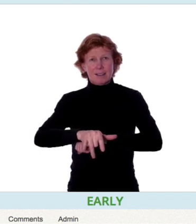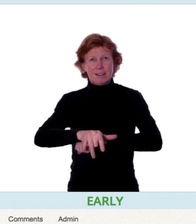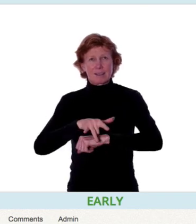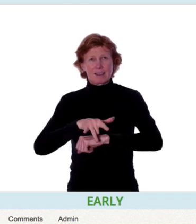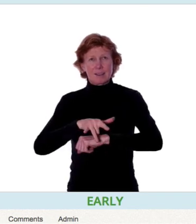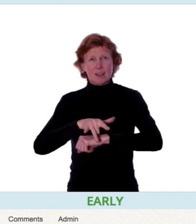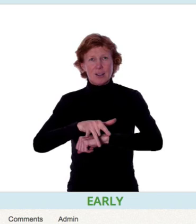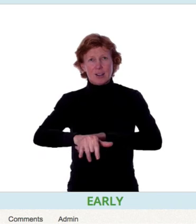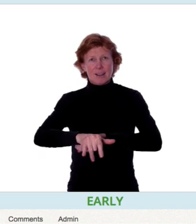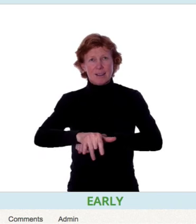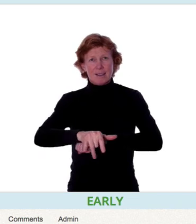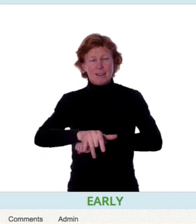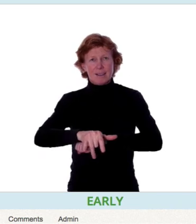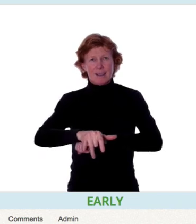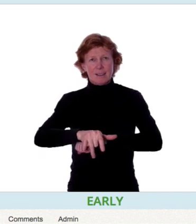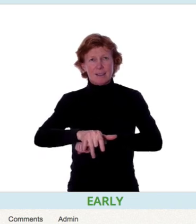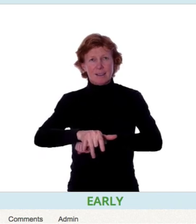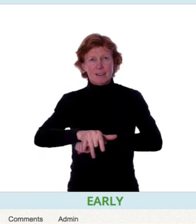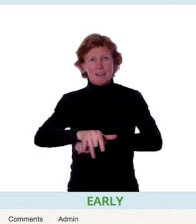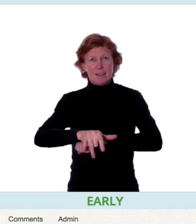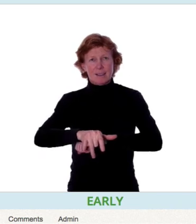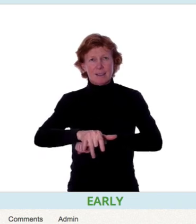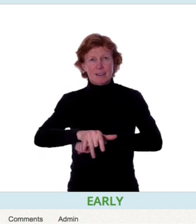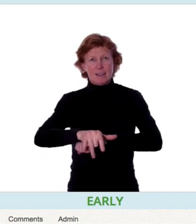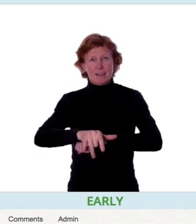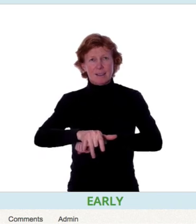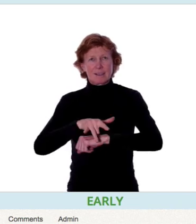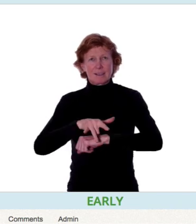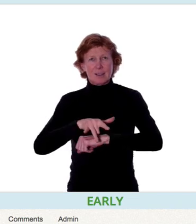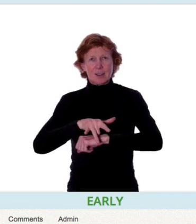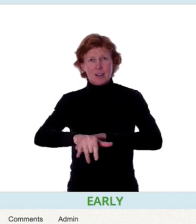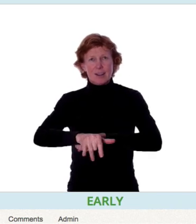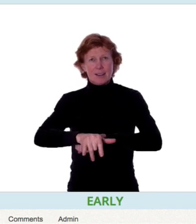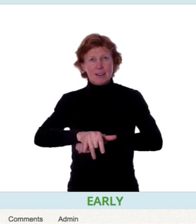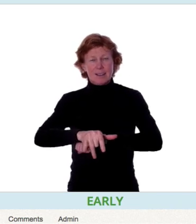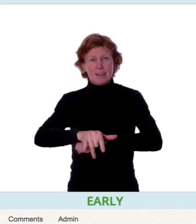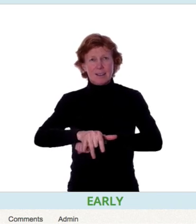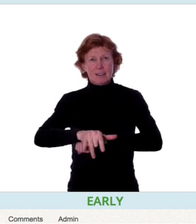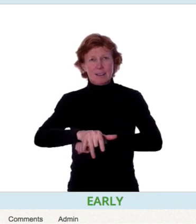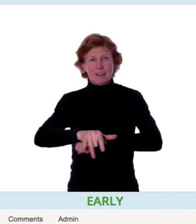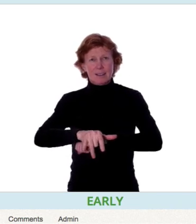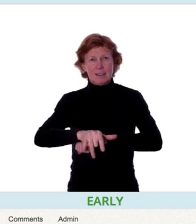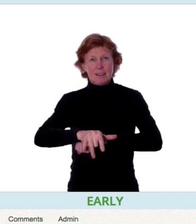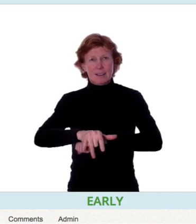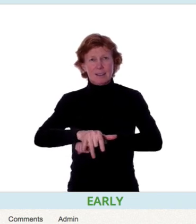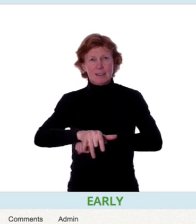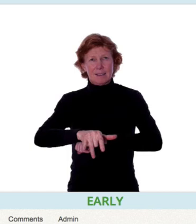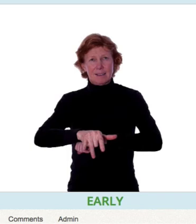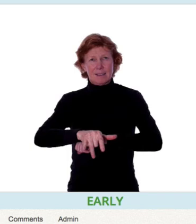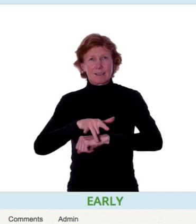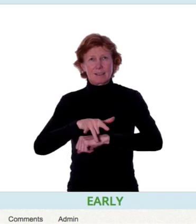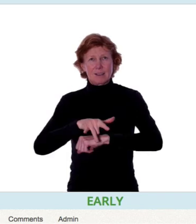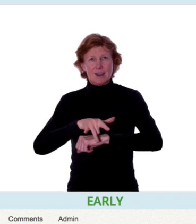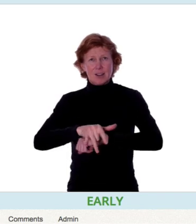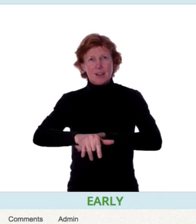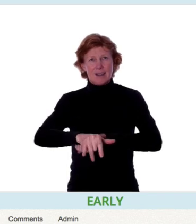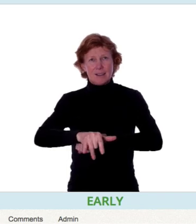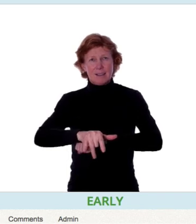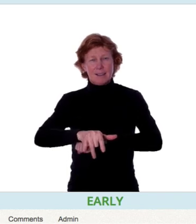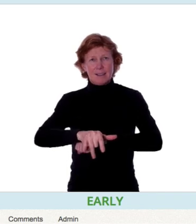words there are. Right? They'll see an English sentence using the word and the ASL gloss. Okay. The use of this